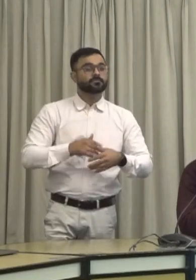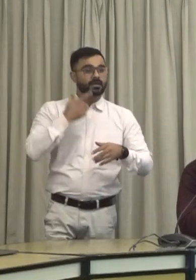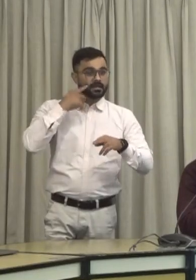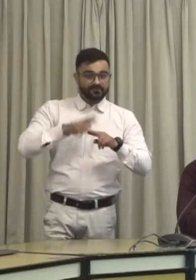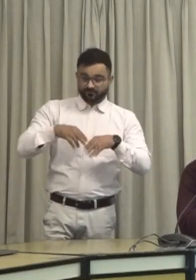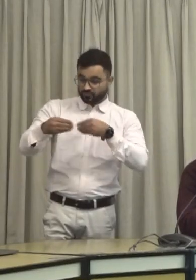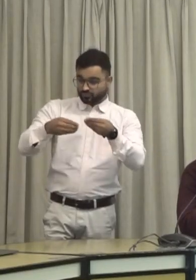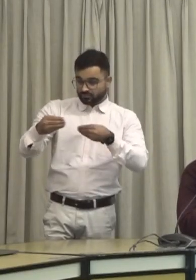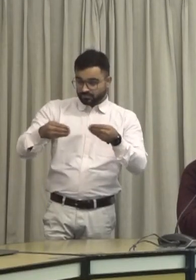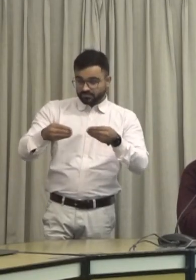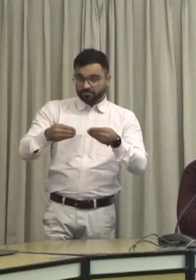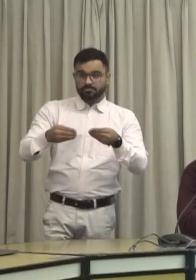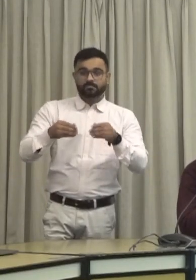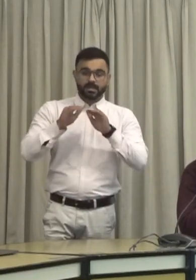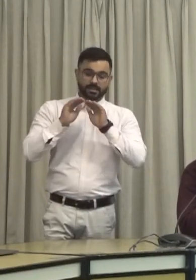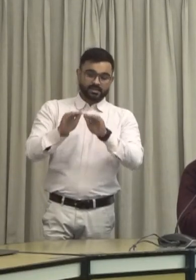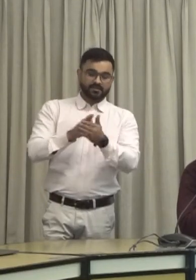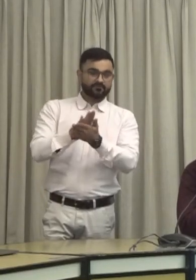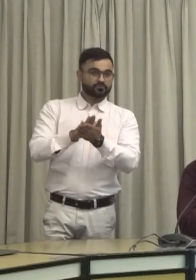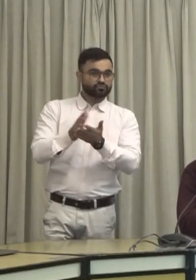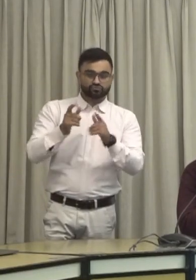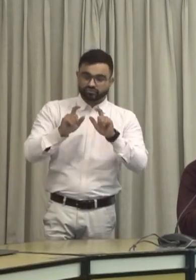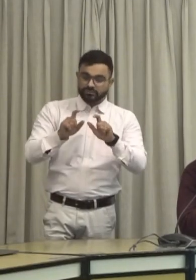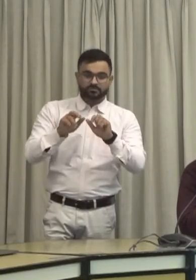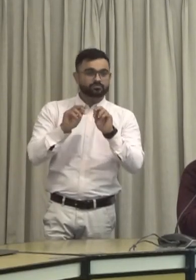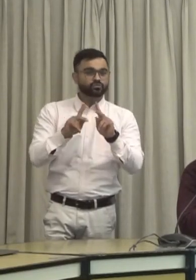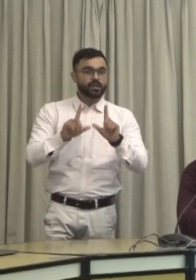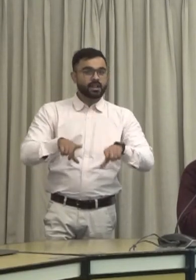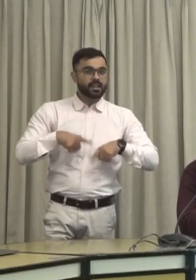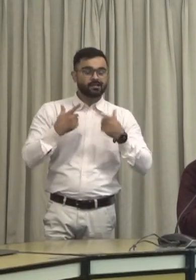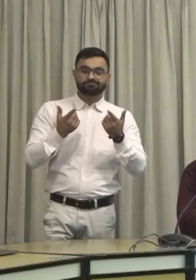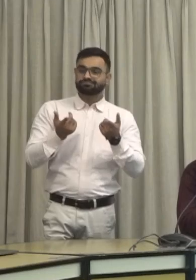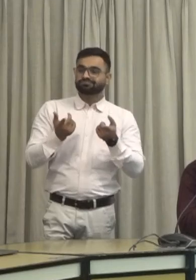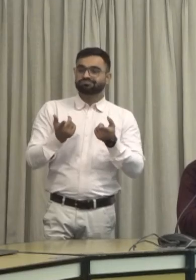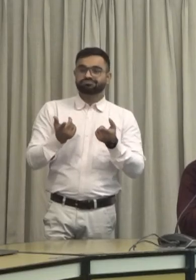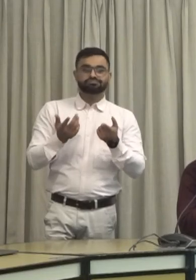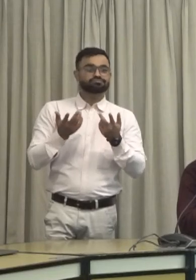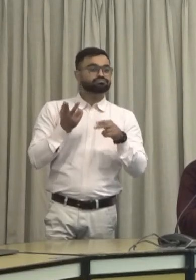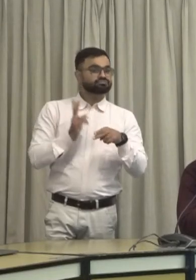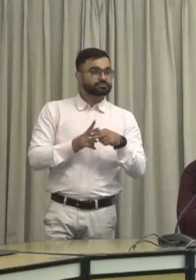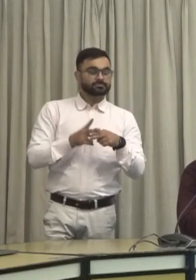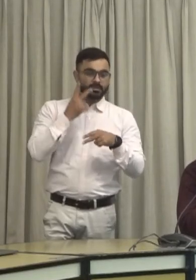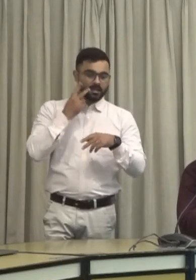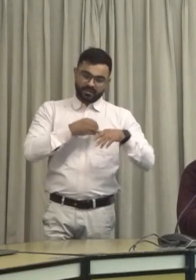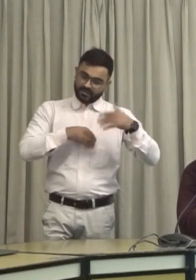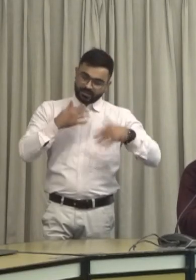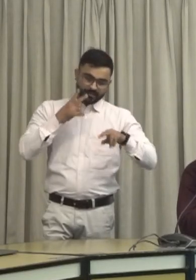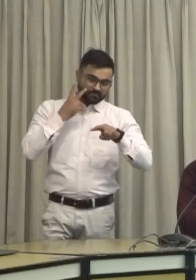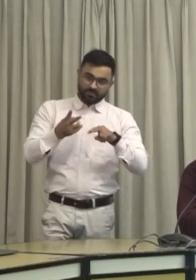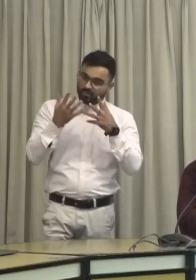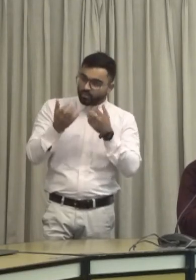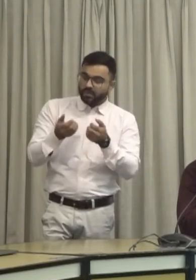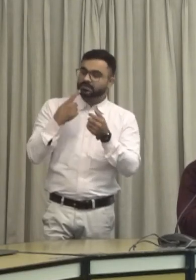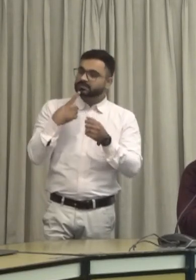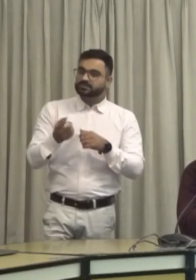you don't provide even palliative support or care, then life is wretched. You will see suffering and you'll